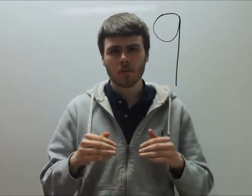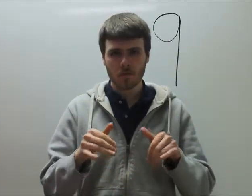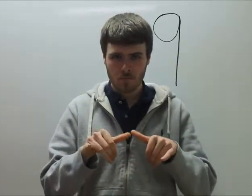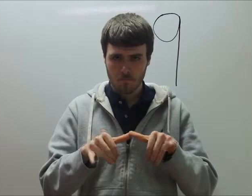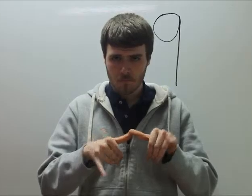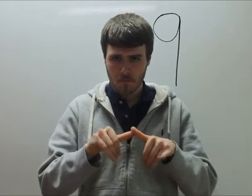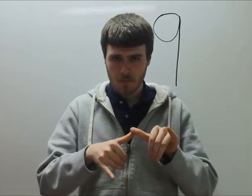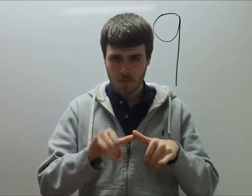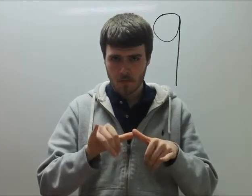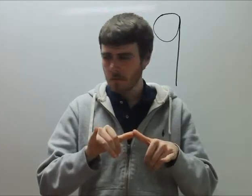is measured,